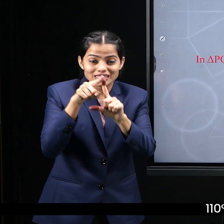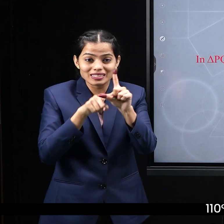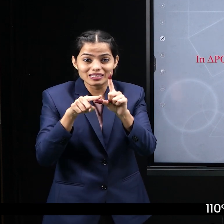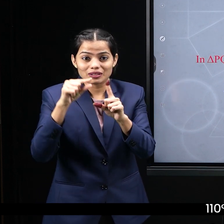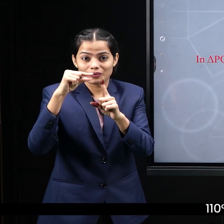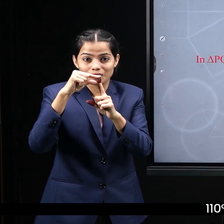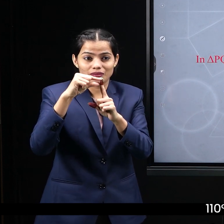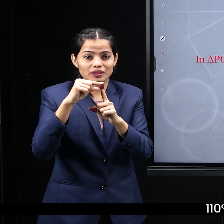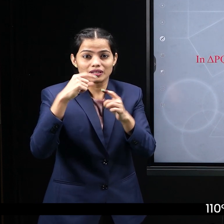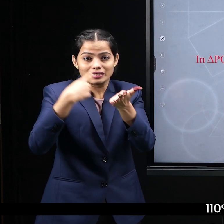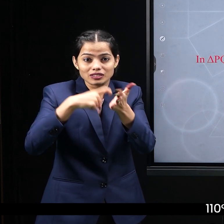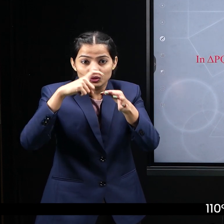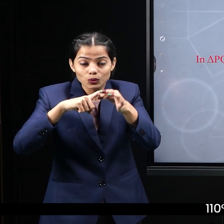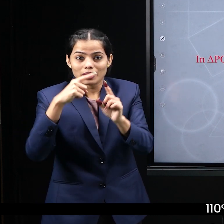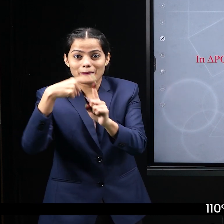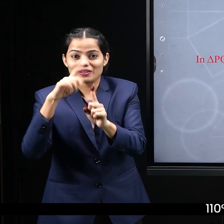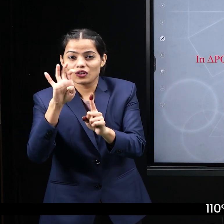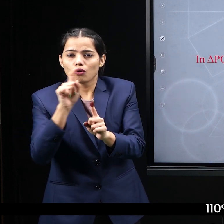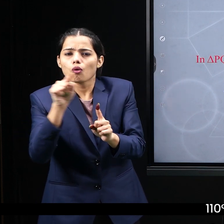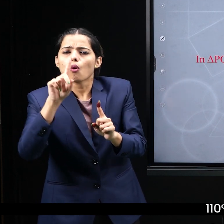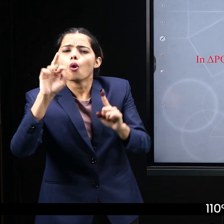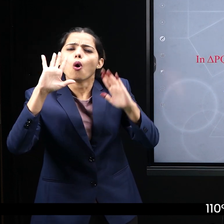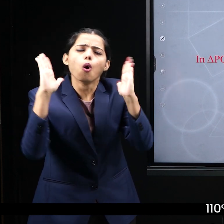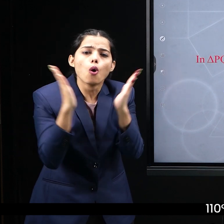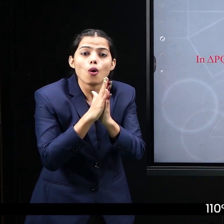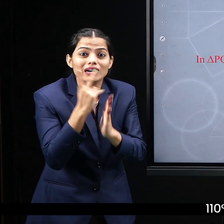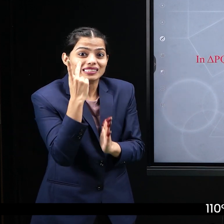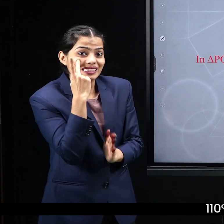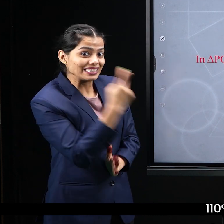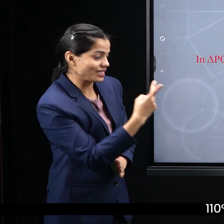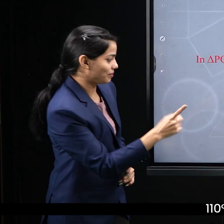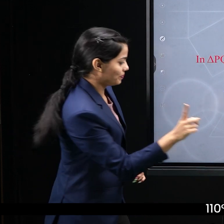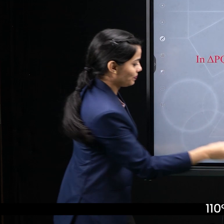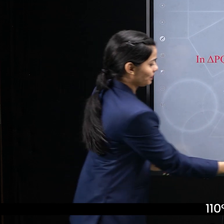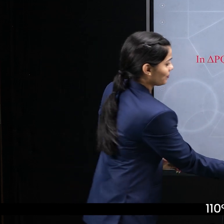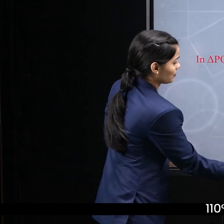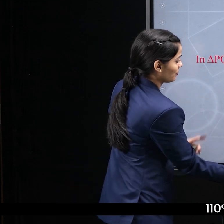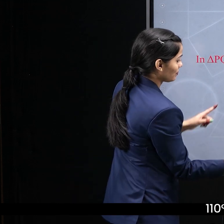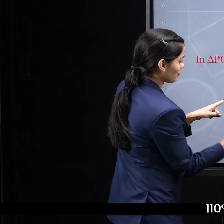110 degrees plus angle PRQ plus 40 degrees is equal to 180 degrees.